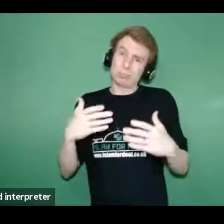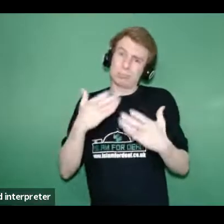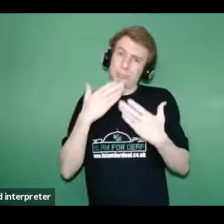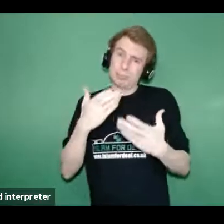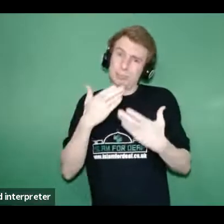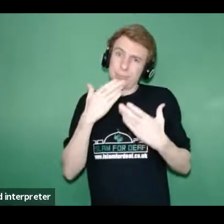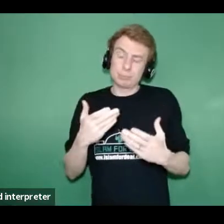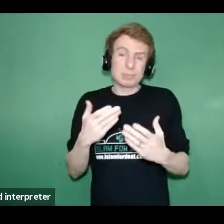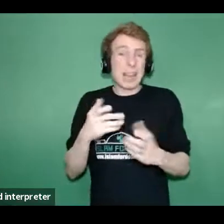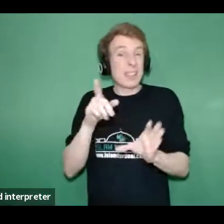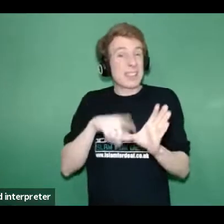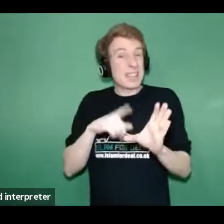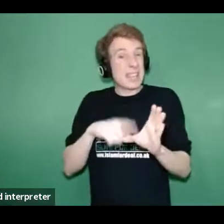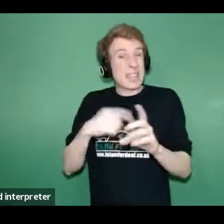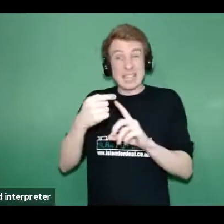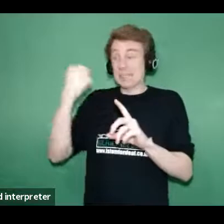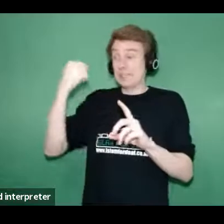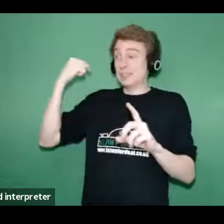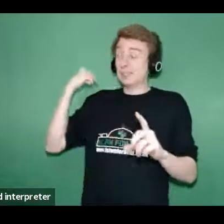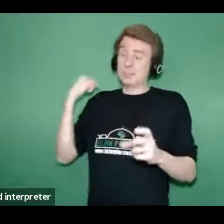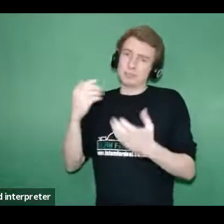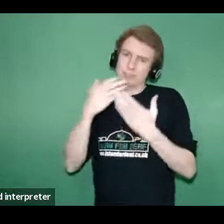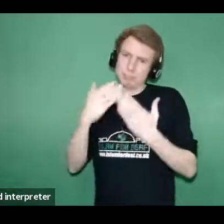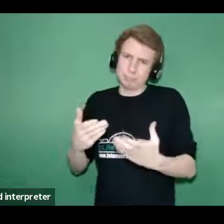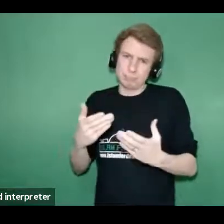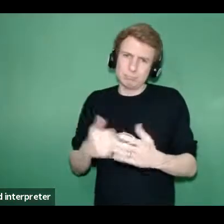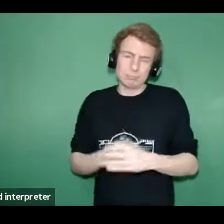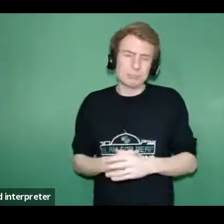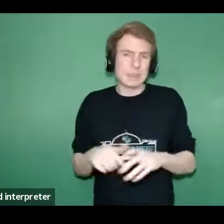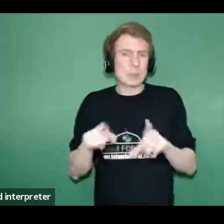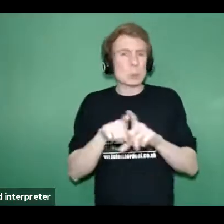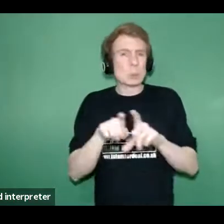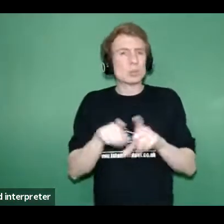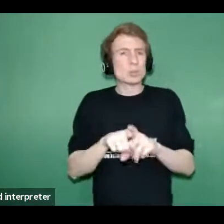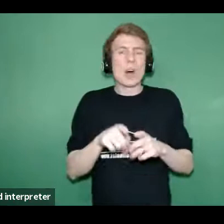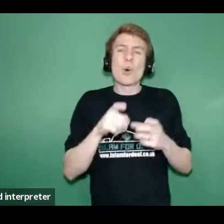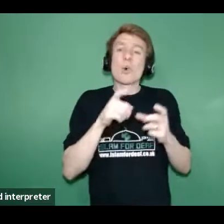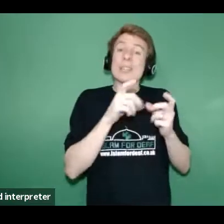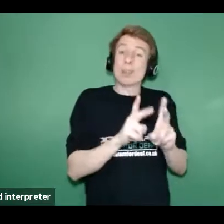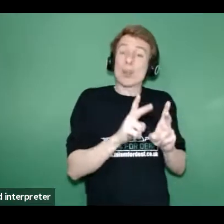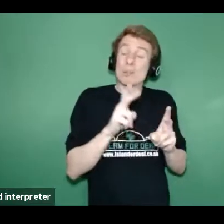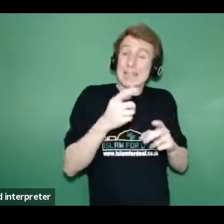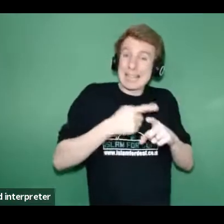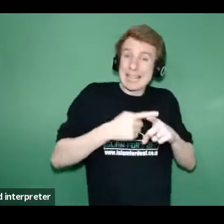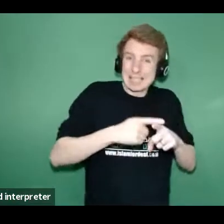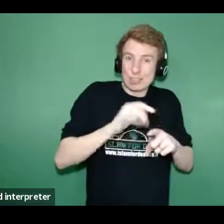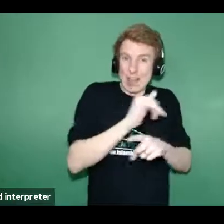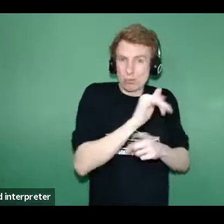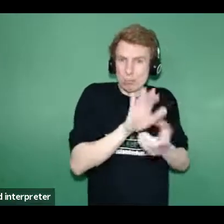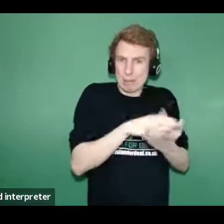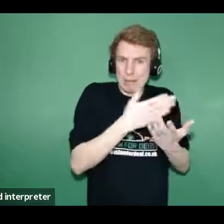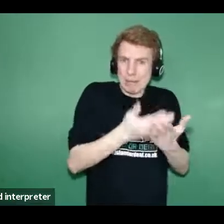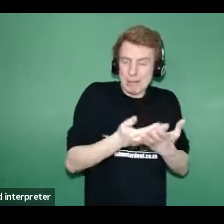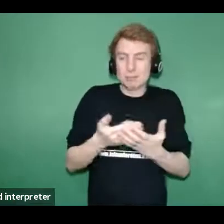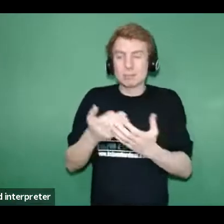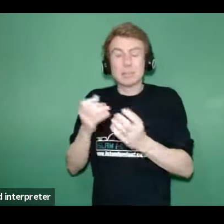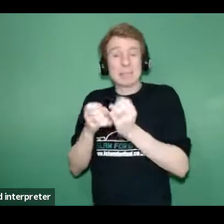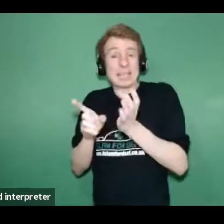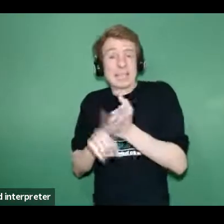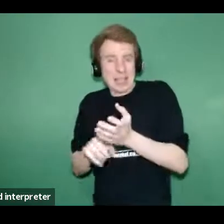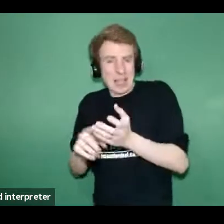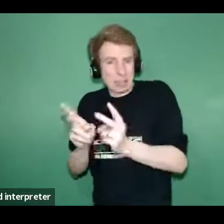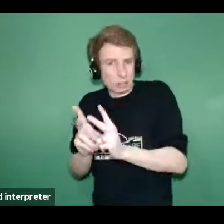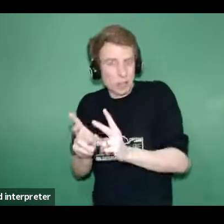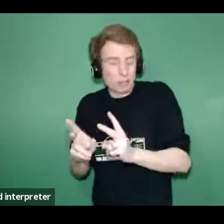that came before that. And we also thank the translators for translating, and we ask Allah that